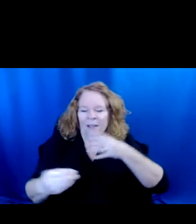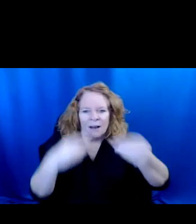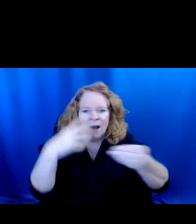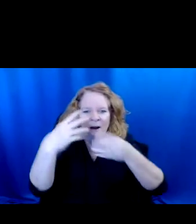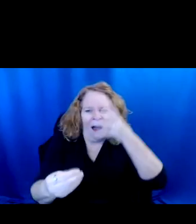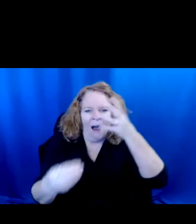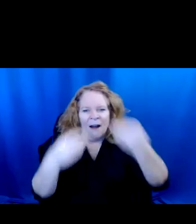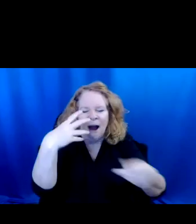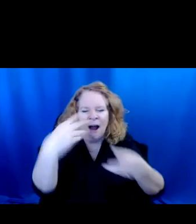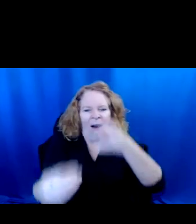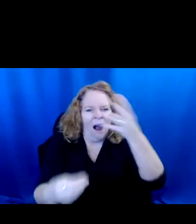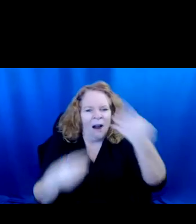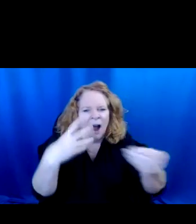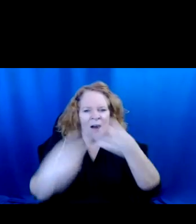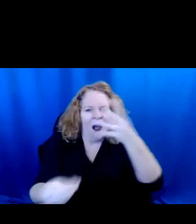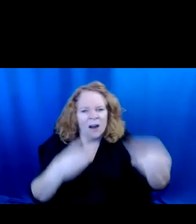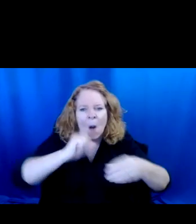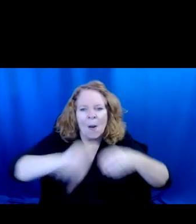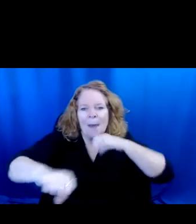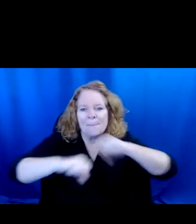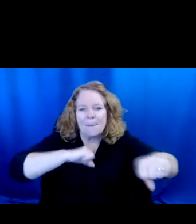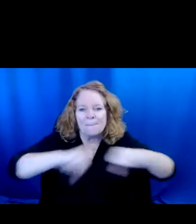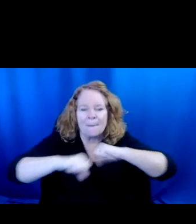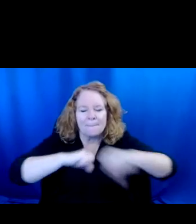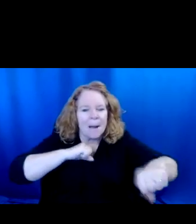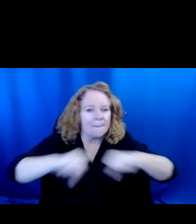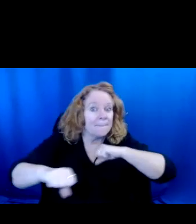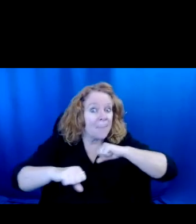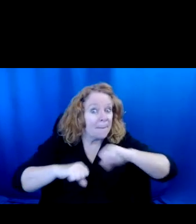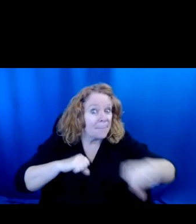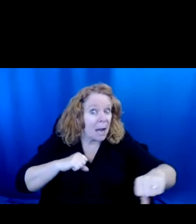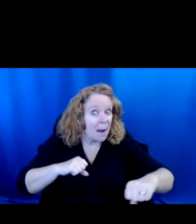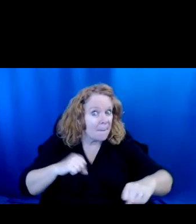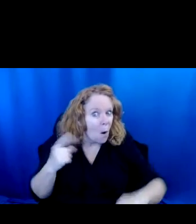go, go, go with a boom, boom, boom, boom, boom.